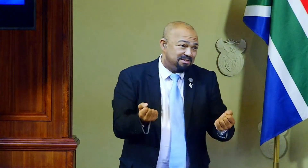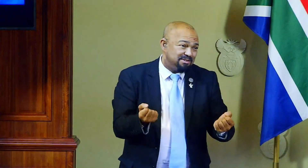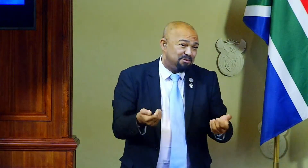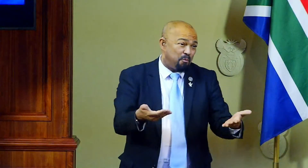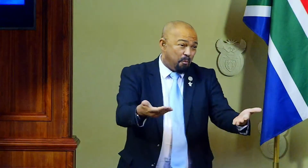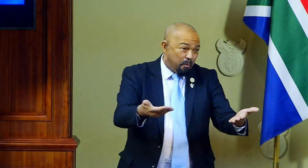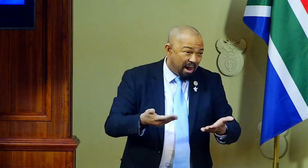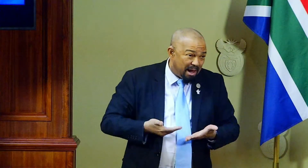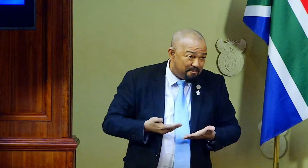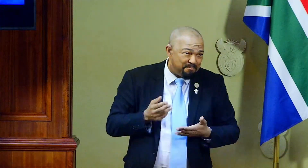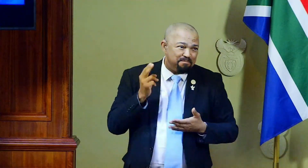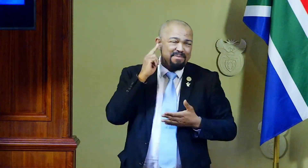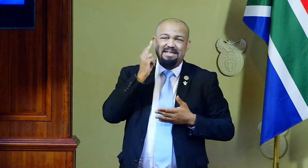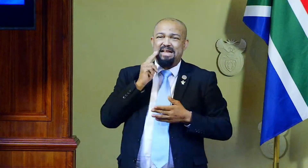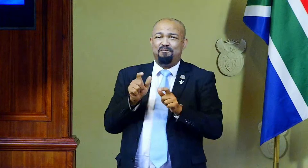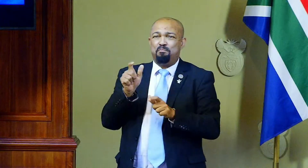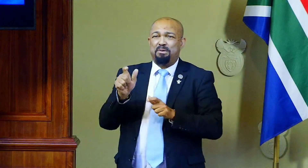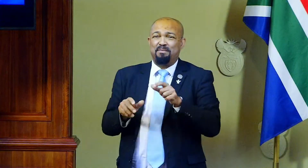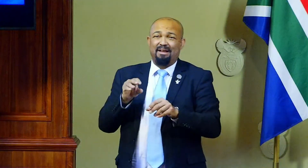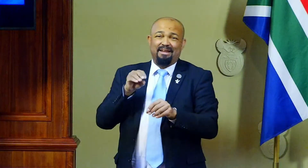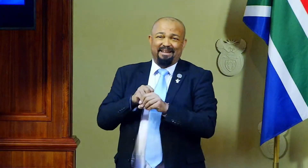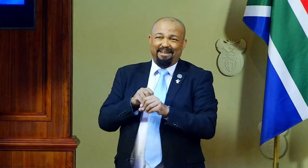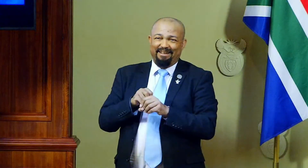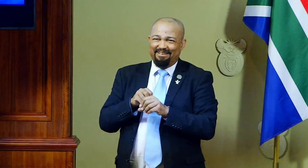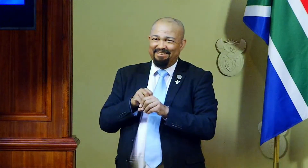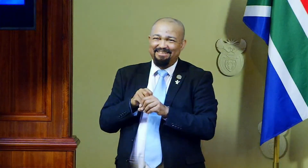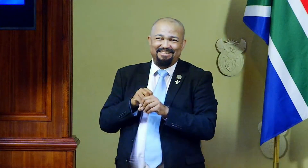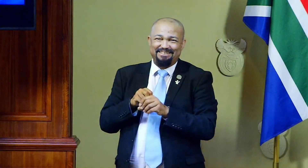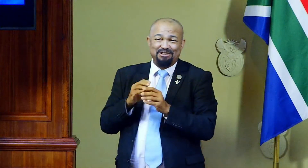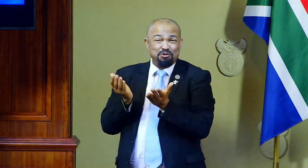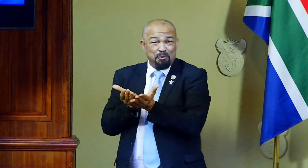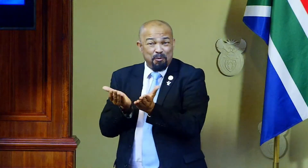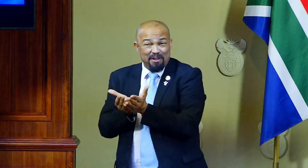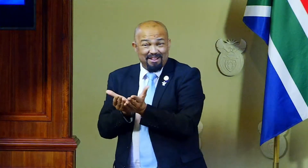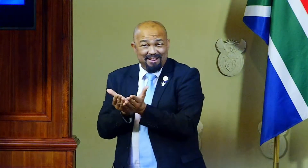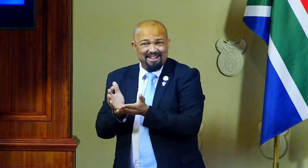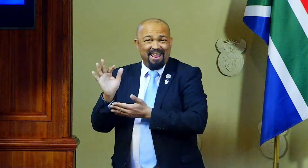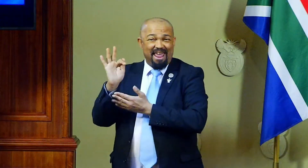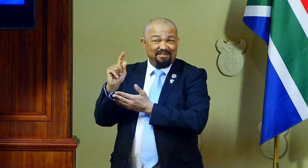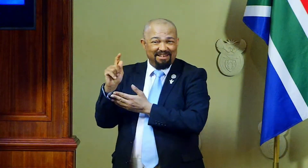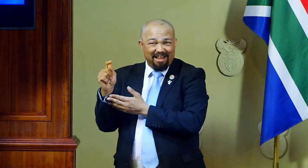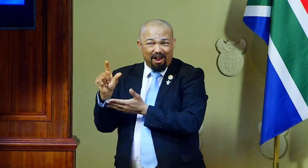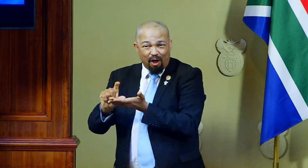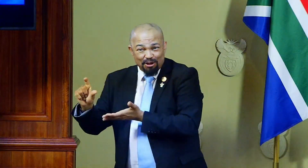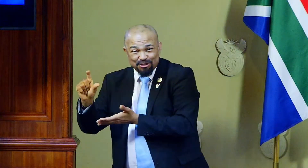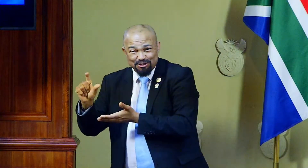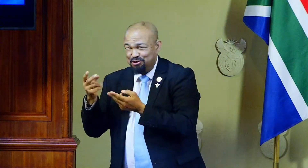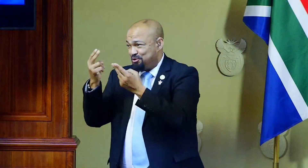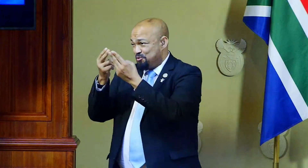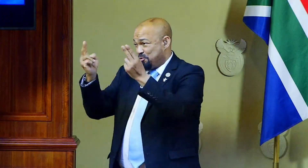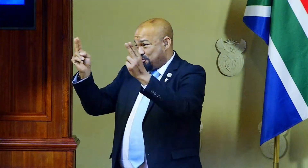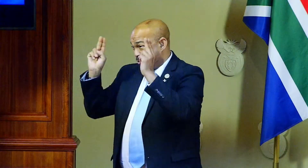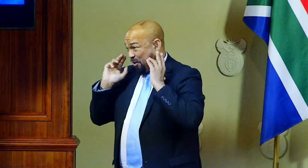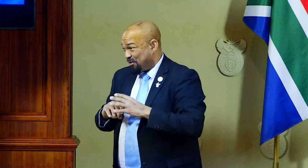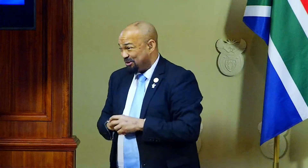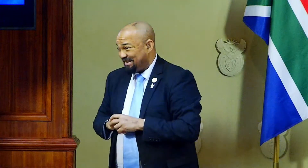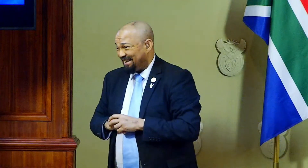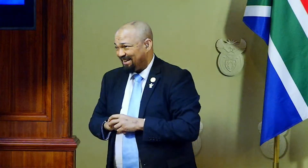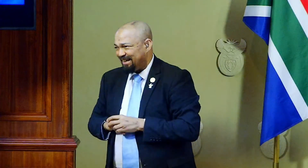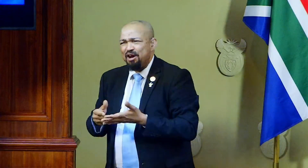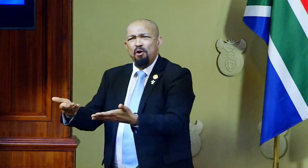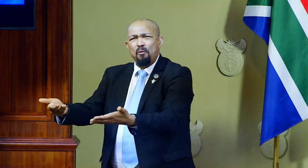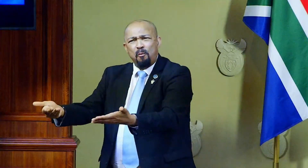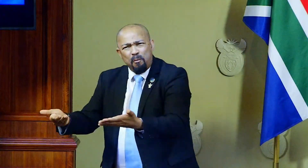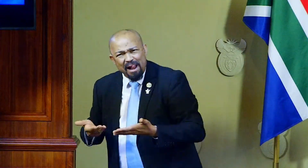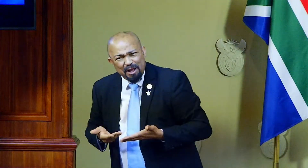welcome them into the courts, welcome them into the schools, FET